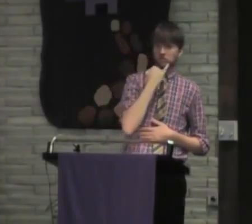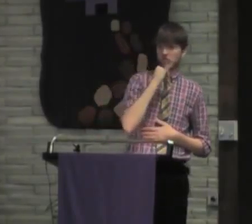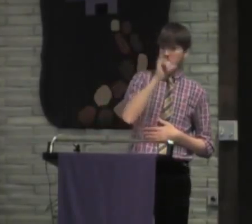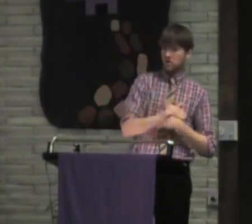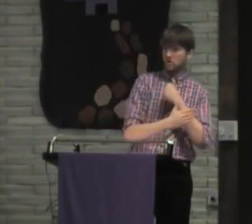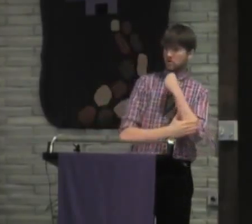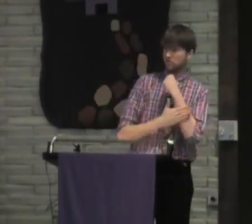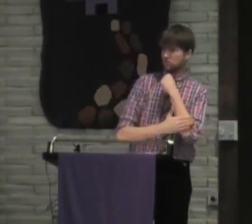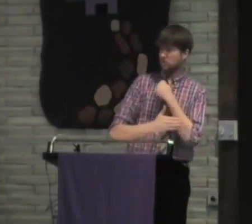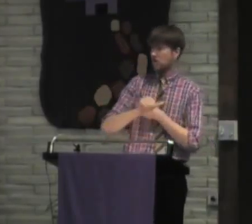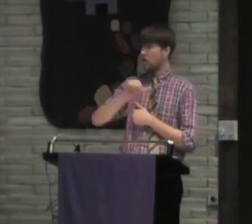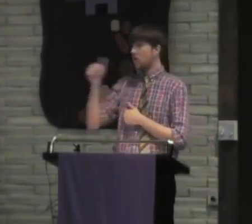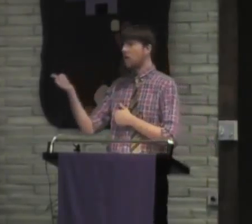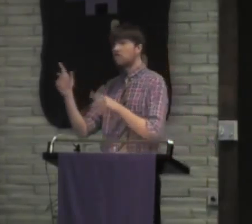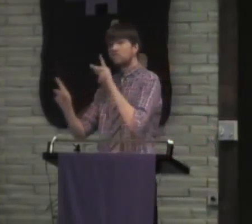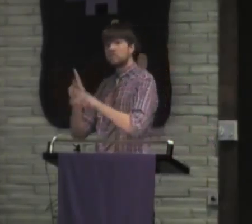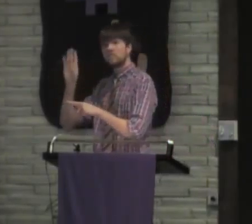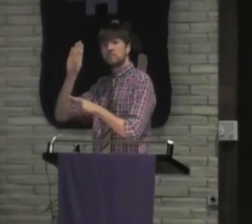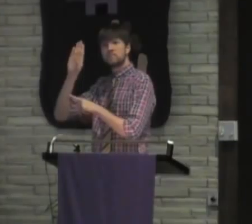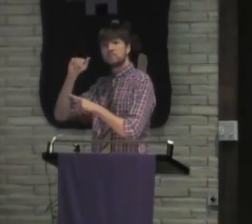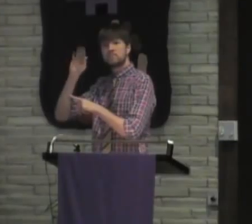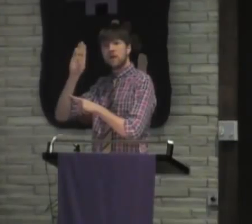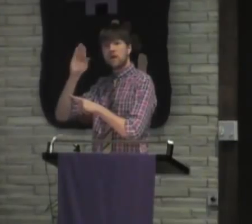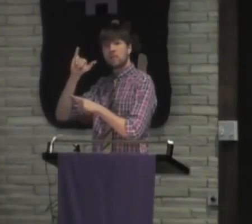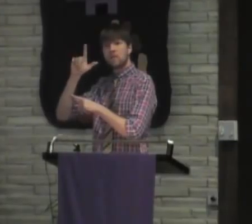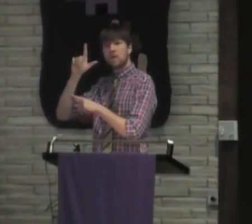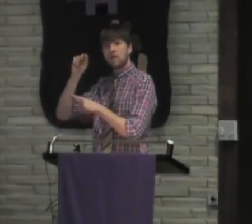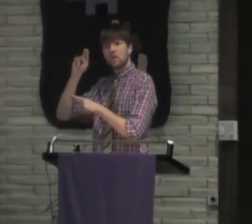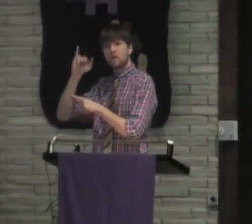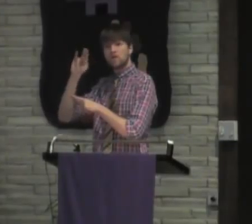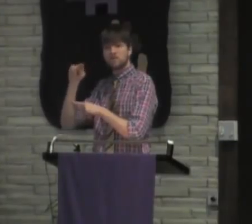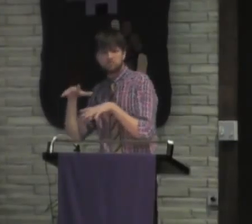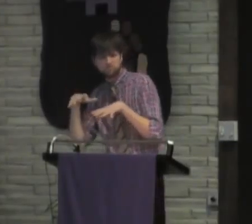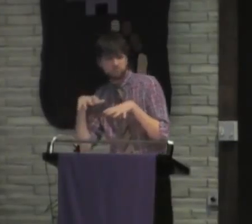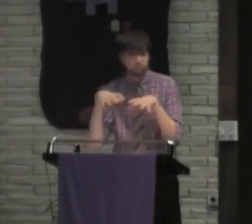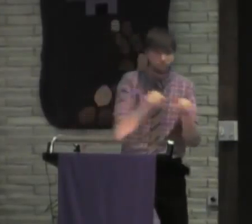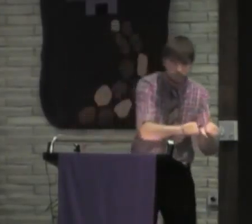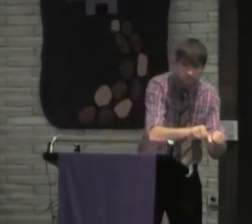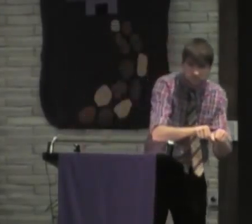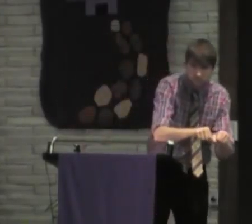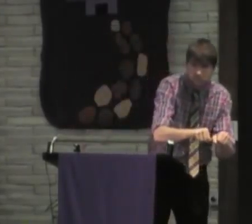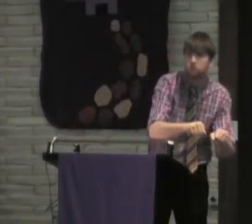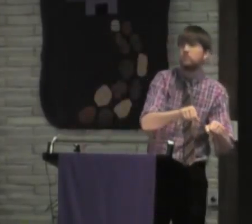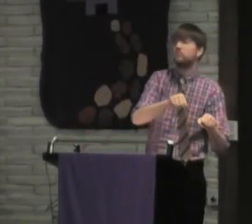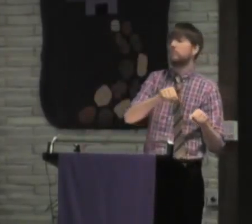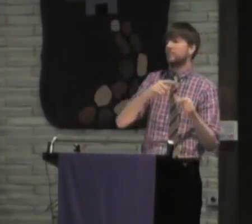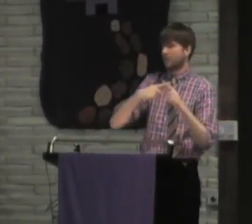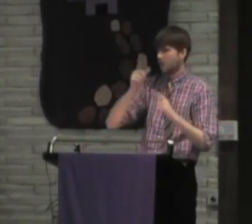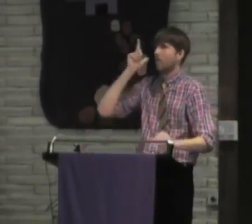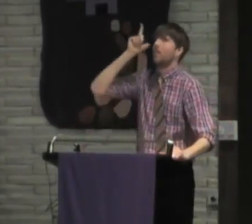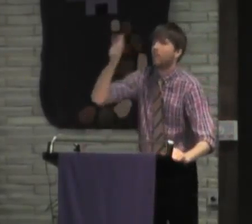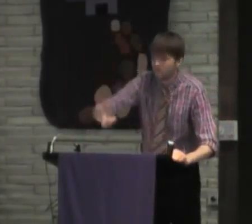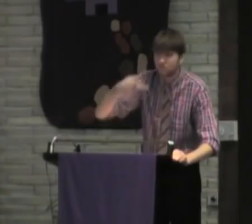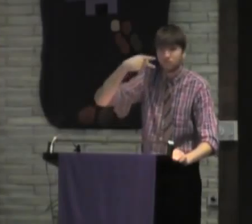But he's there because the Israelites in that country and the other folks, the Babylonians, had conquered